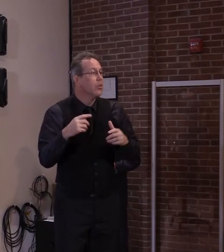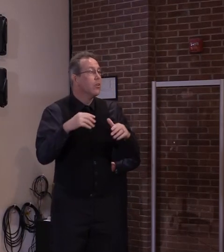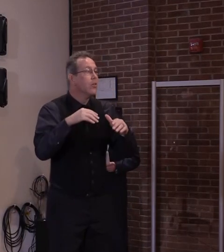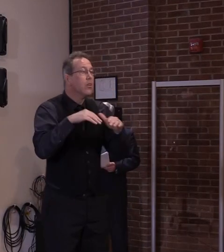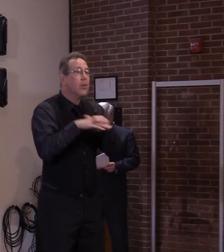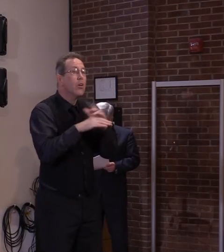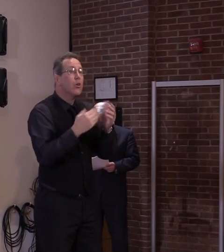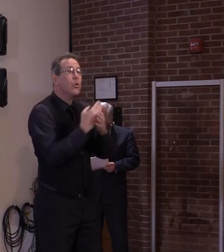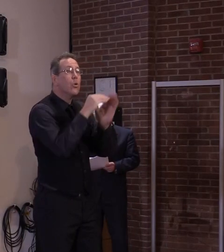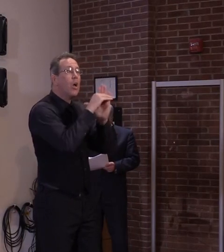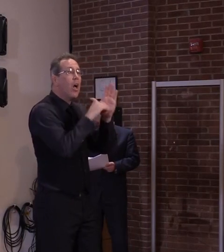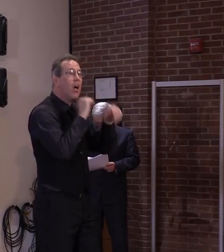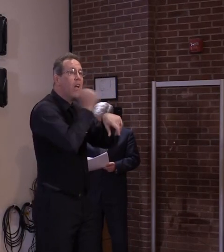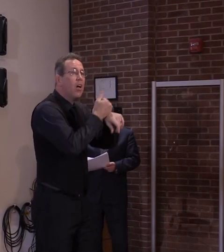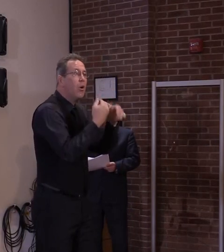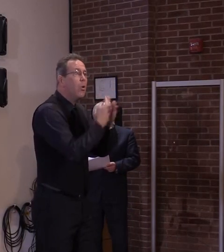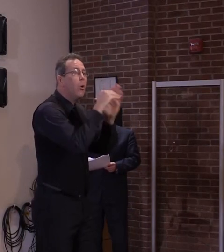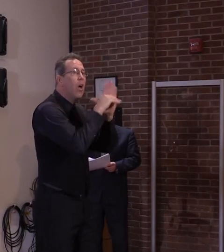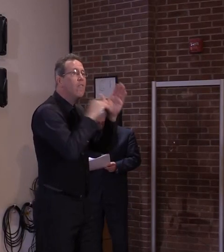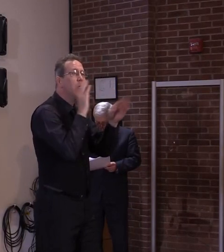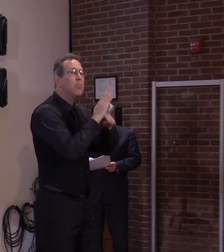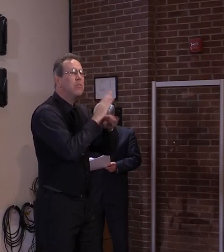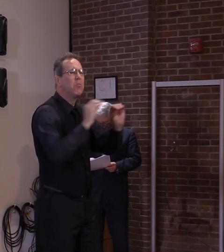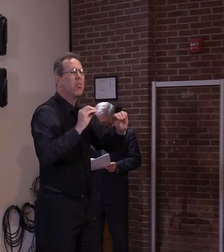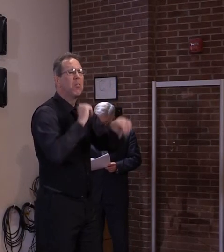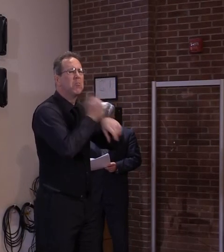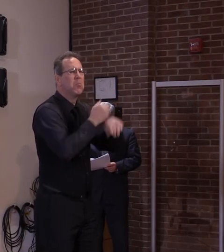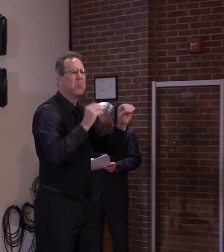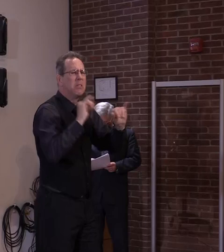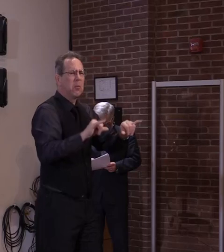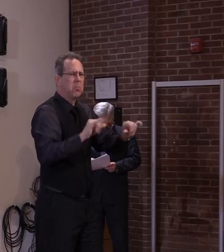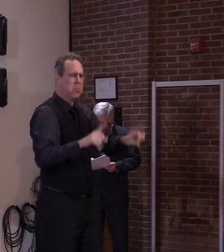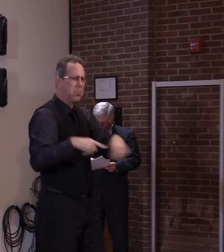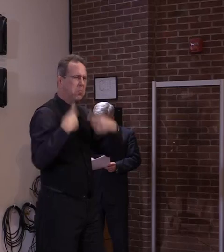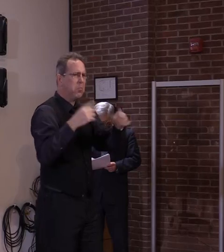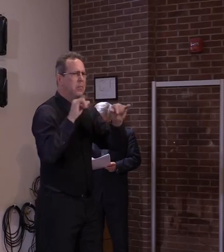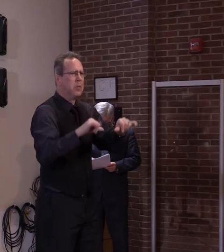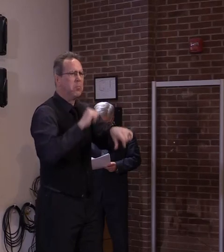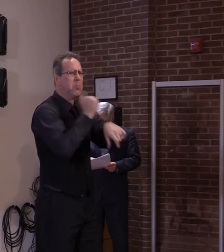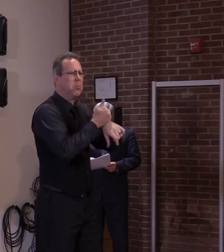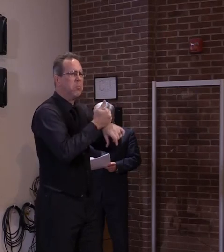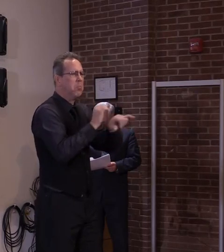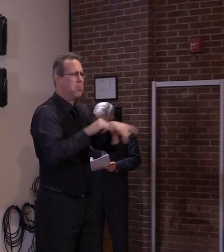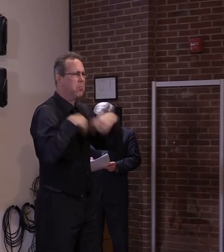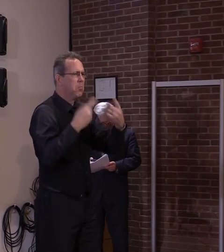to like double down on the tools that are there and let's get through the holidays.